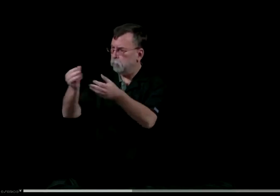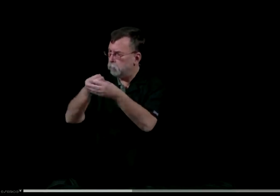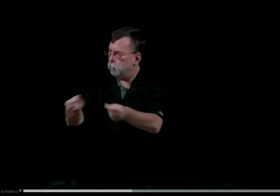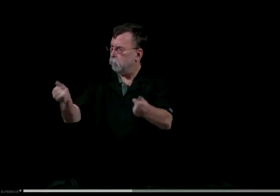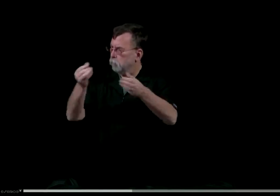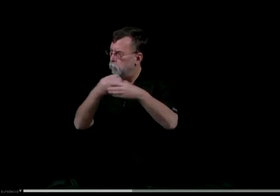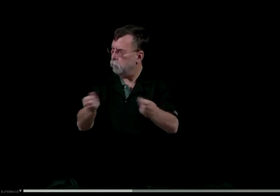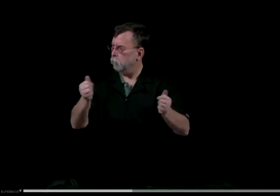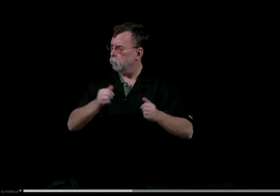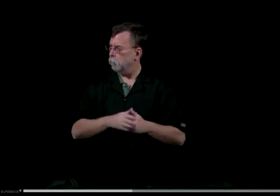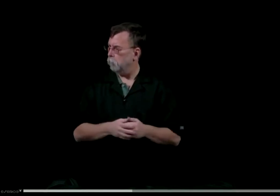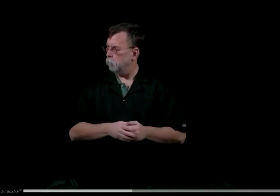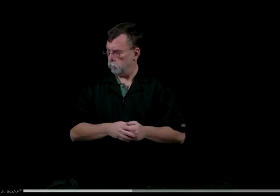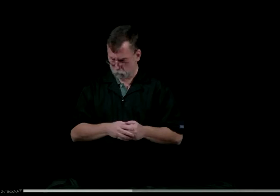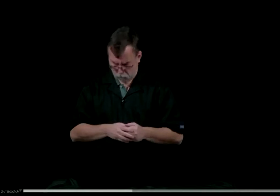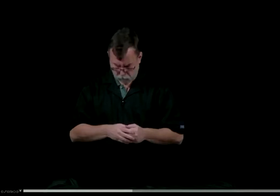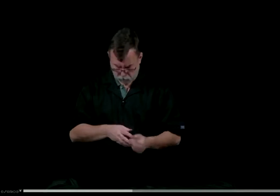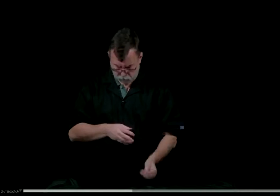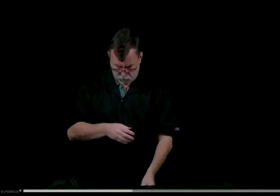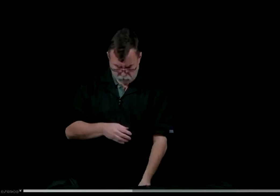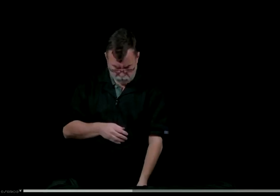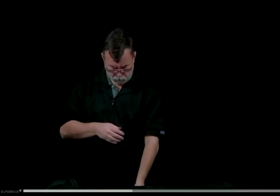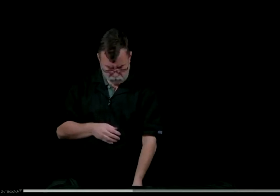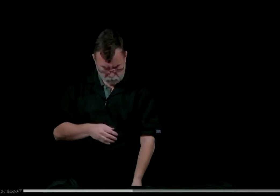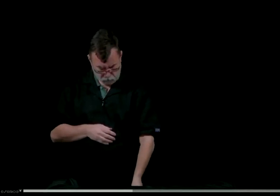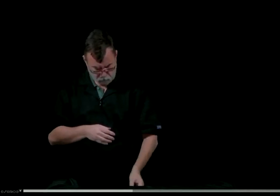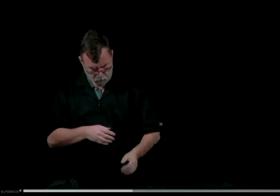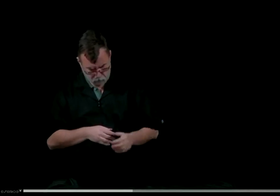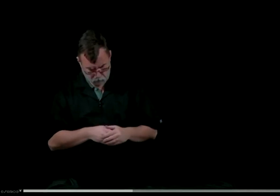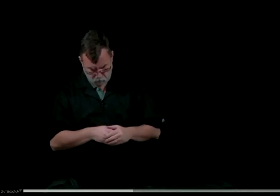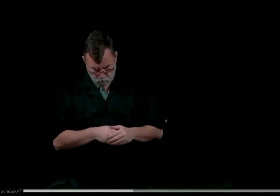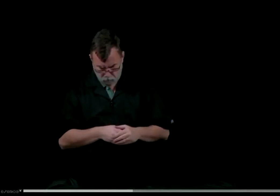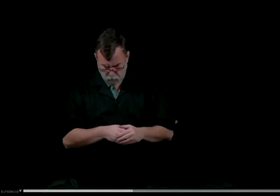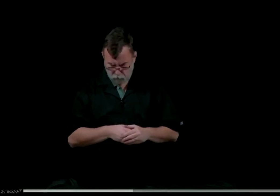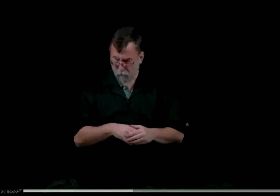He had to work hard helping them solve problems.